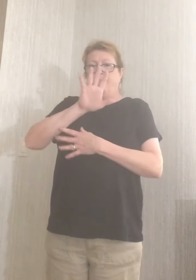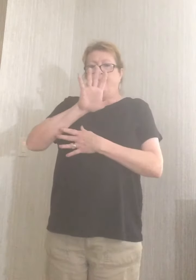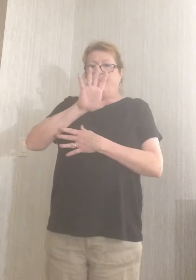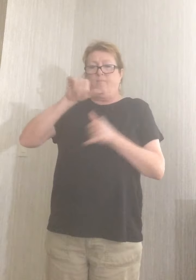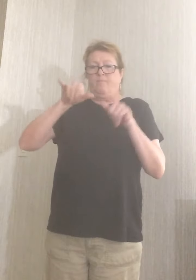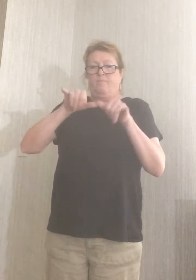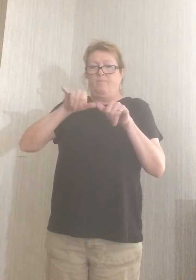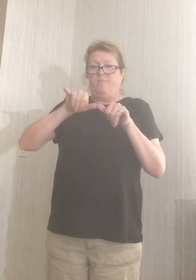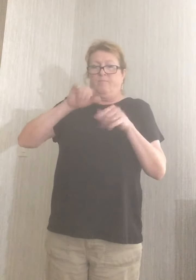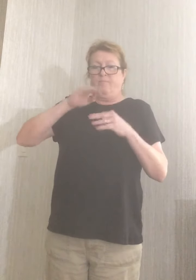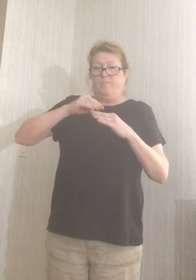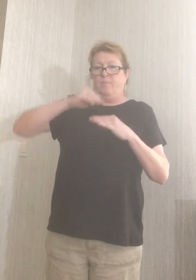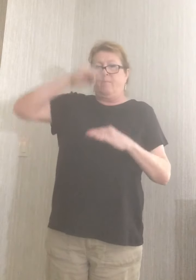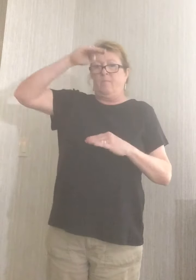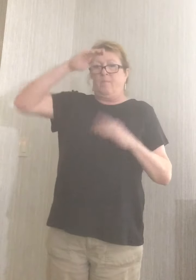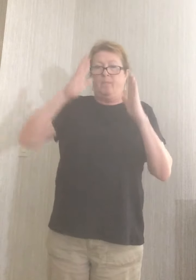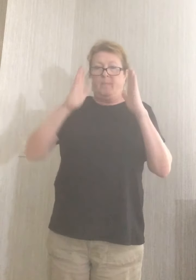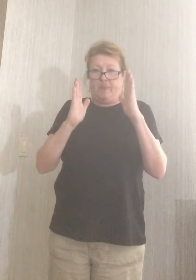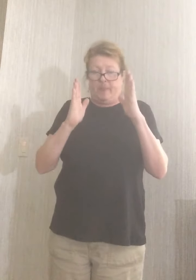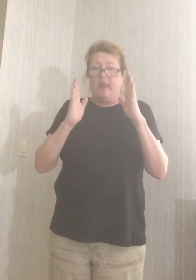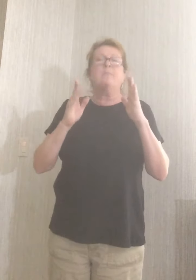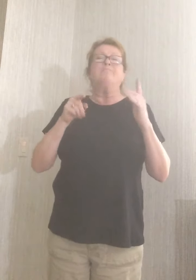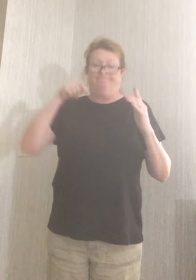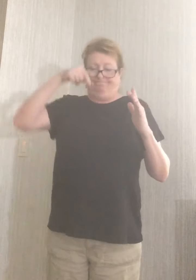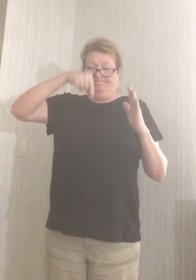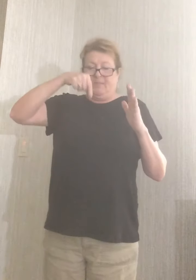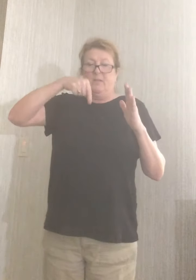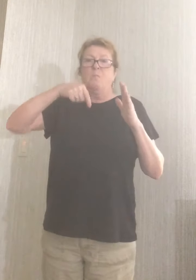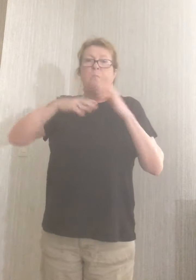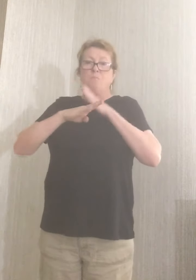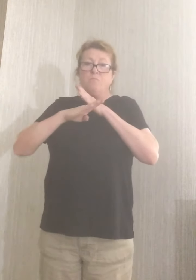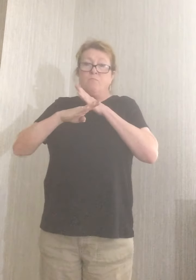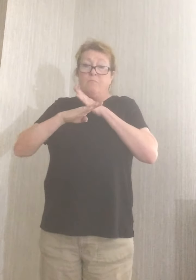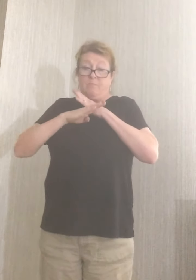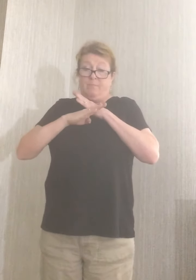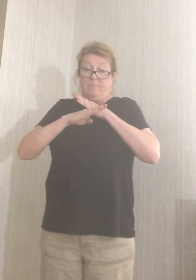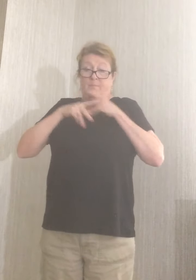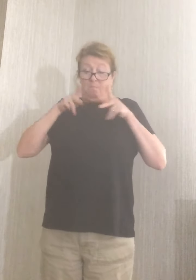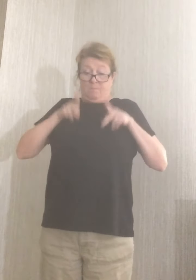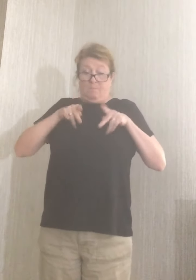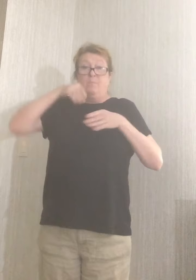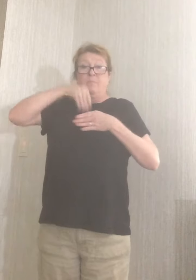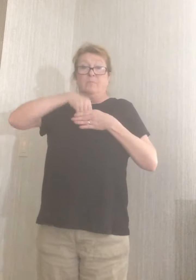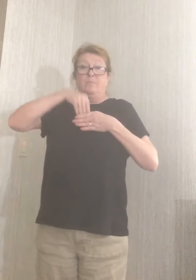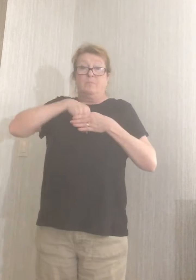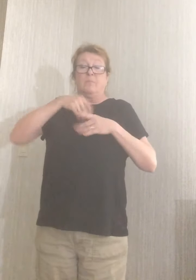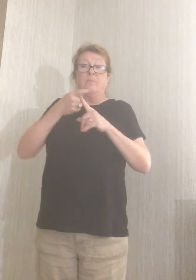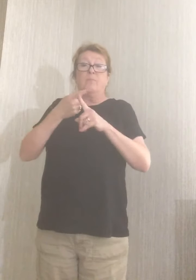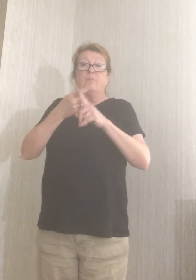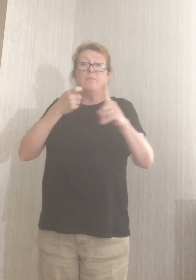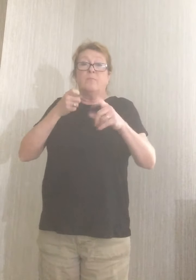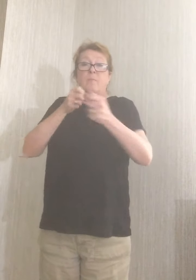This would have protected the people inside from arrows and allowed the defenders to